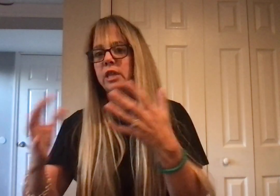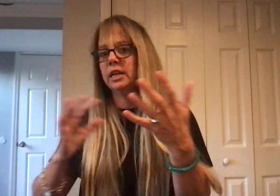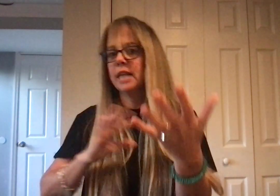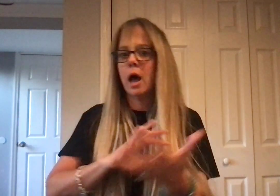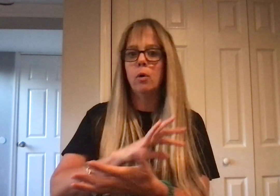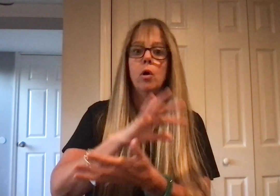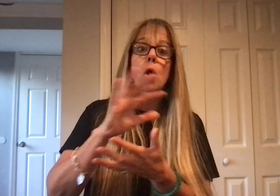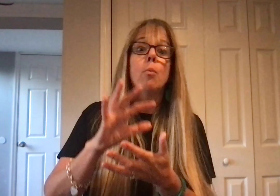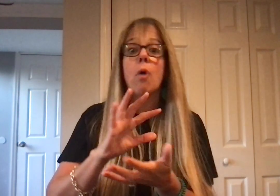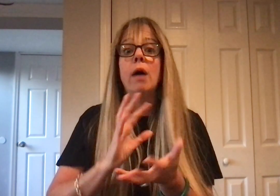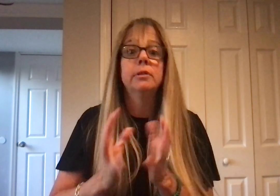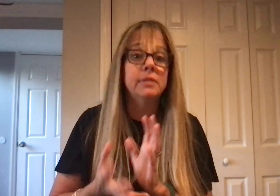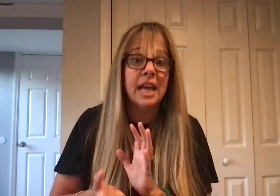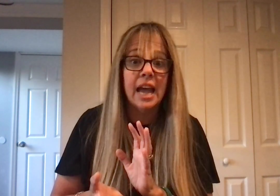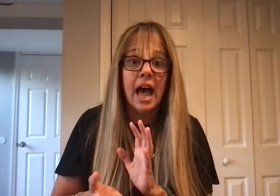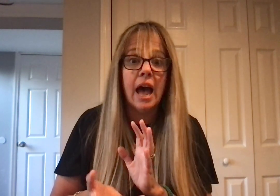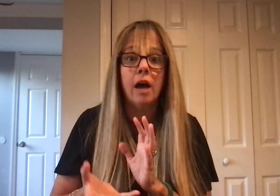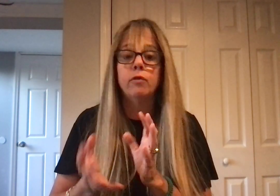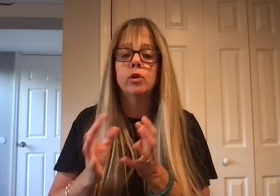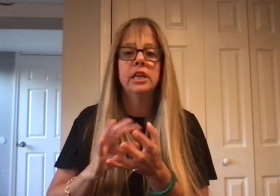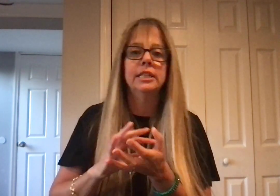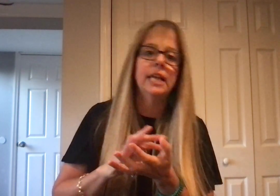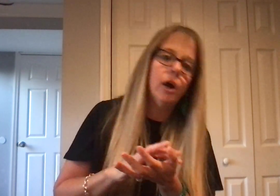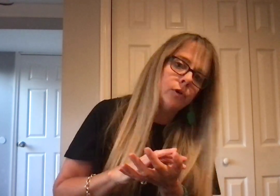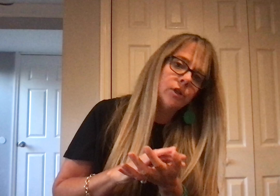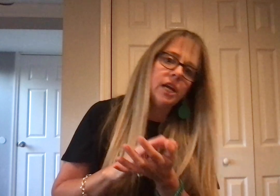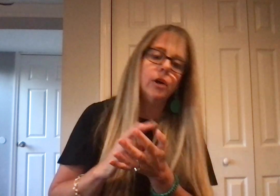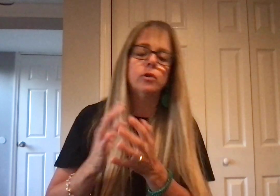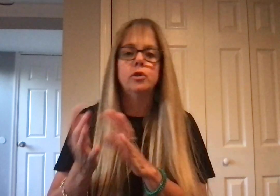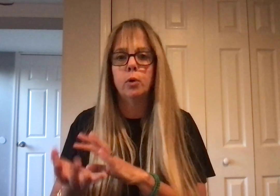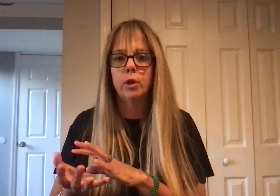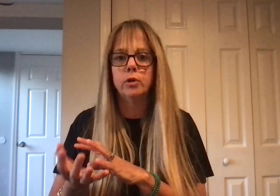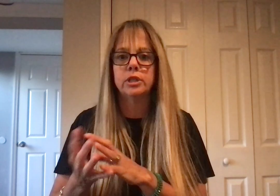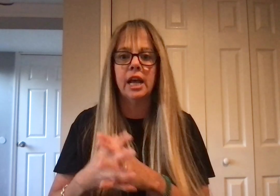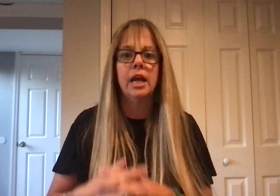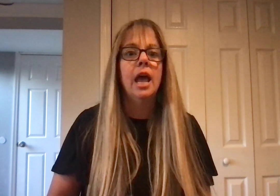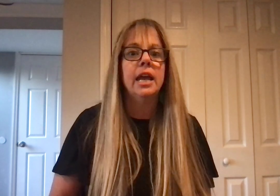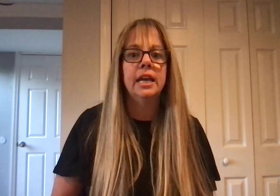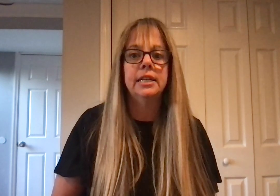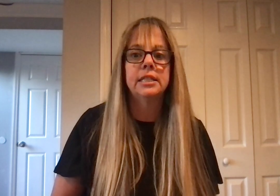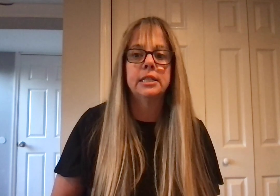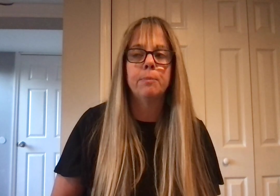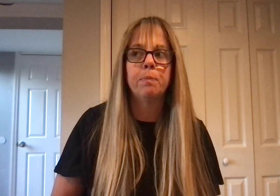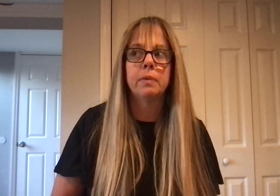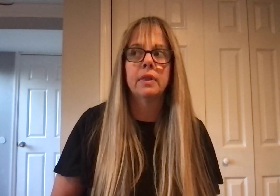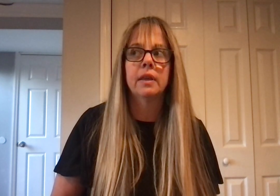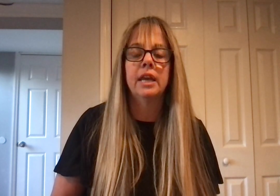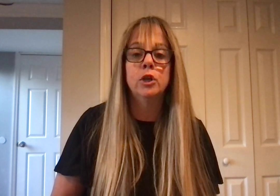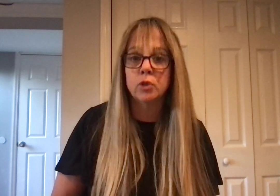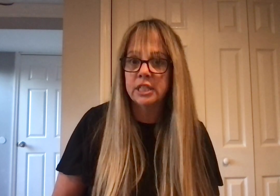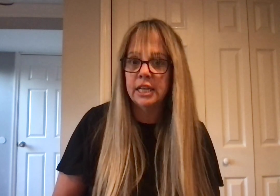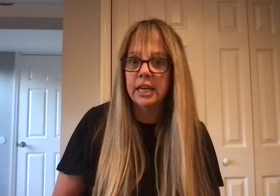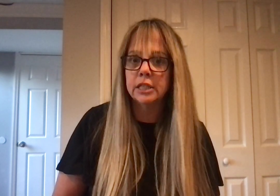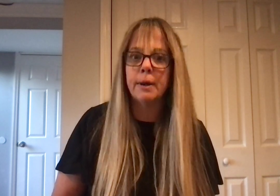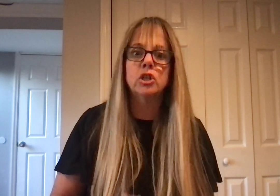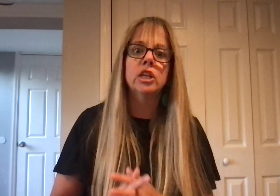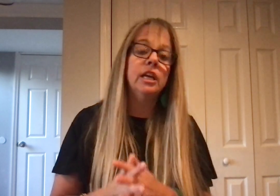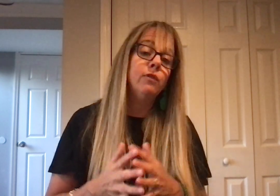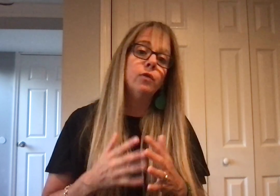things, how problems they have, or things they understand or don't understand. It's interesting, especially if you've